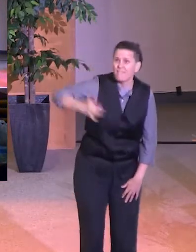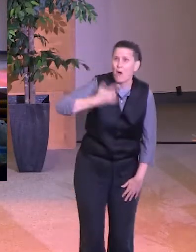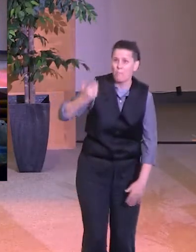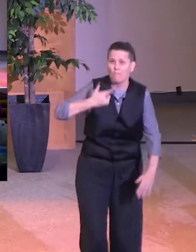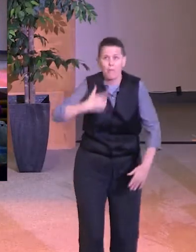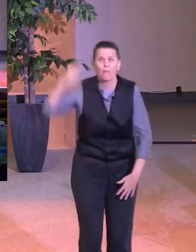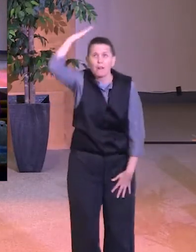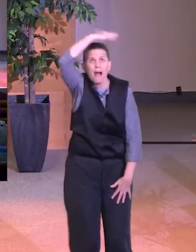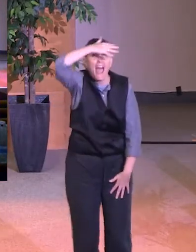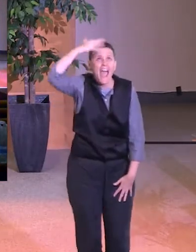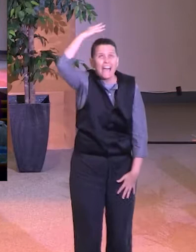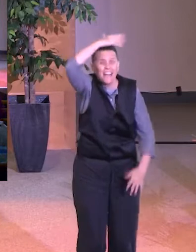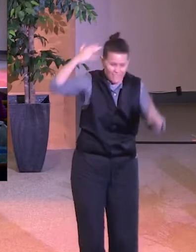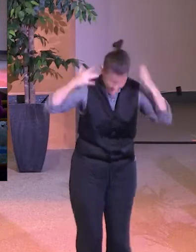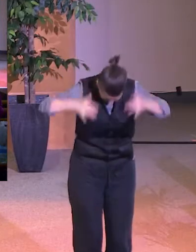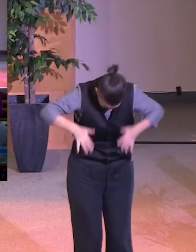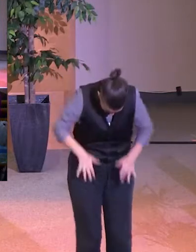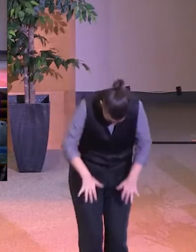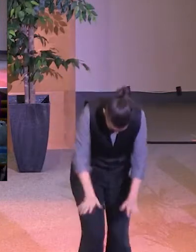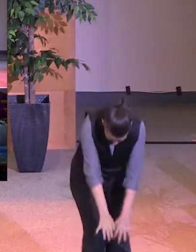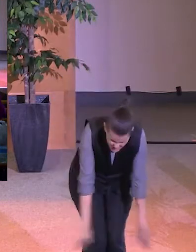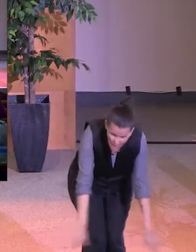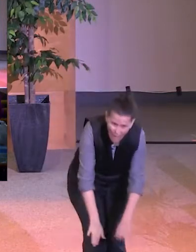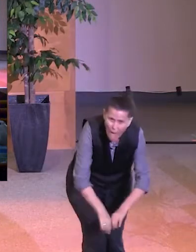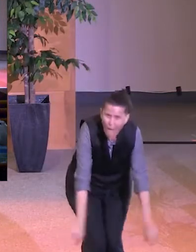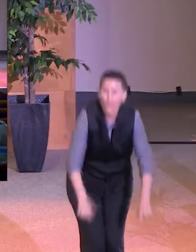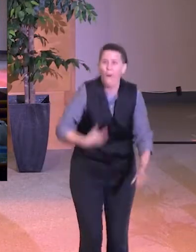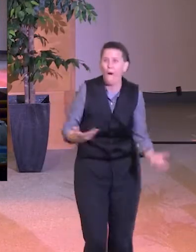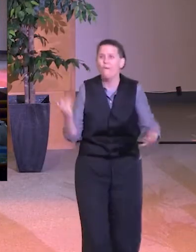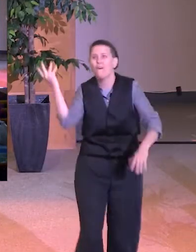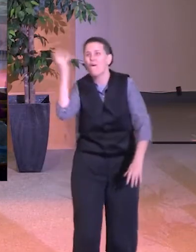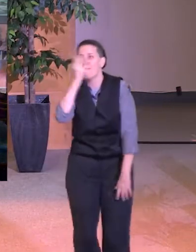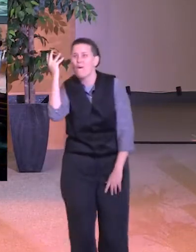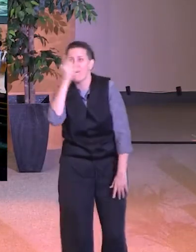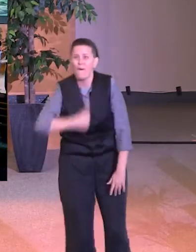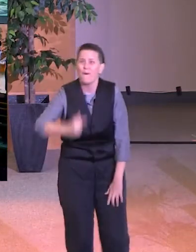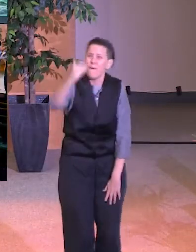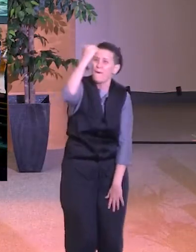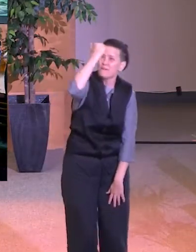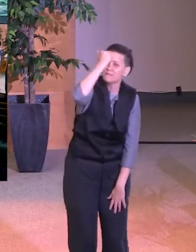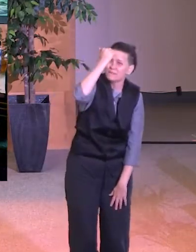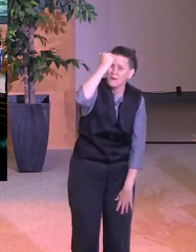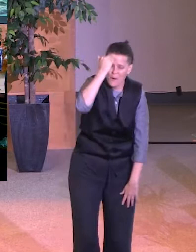it from the crown of my head all the way to the tips of my toes. Oh, I know.